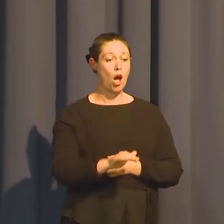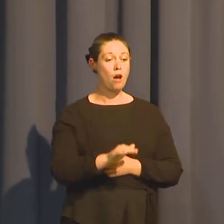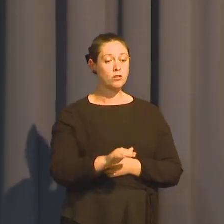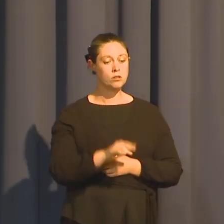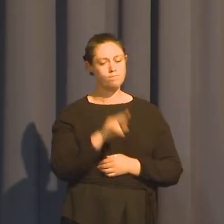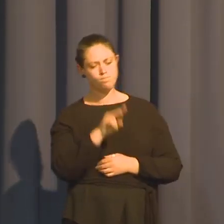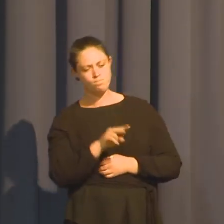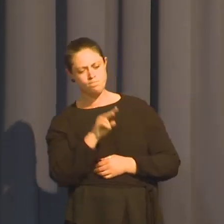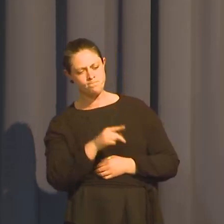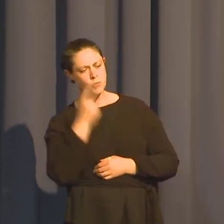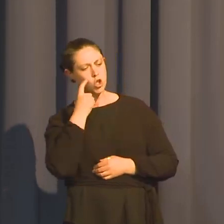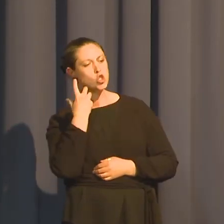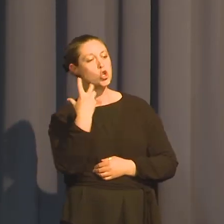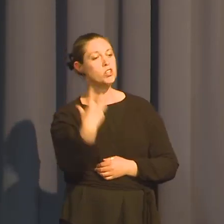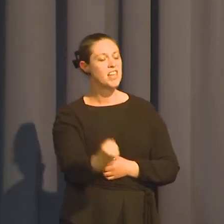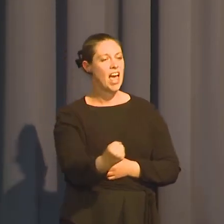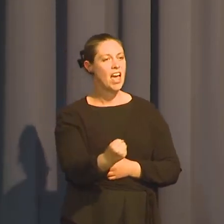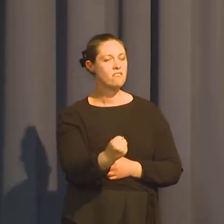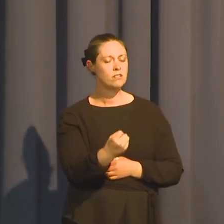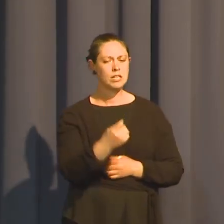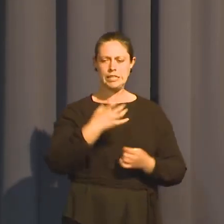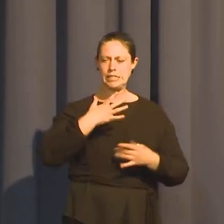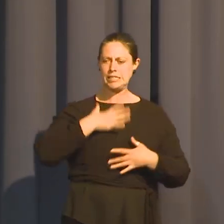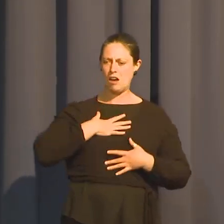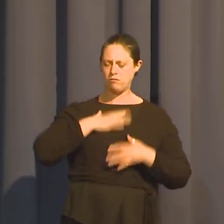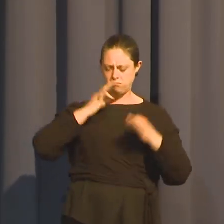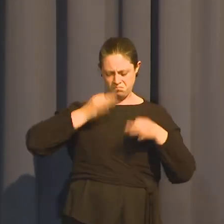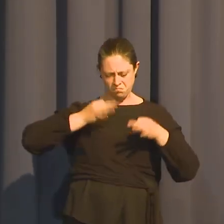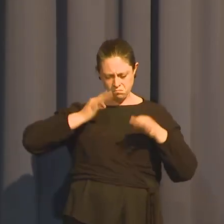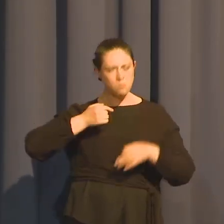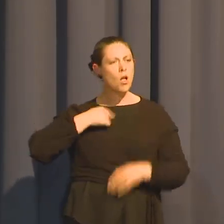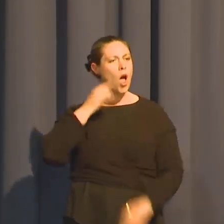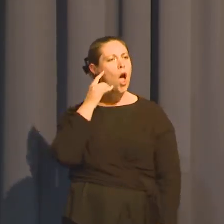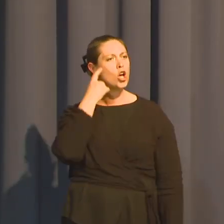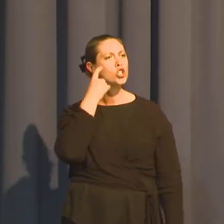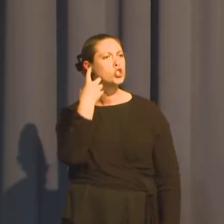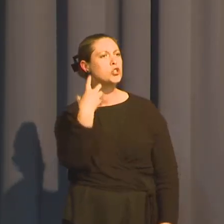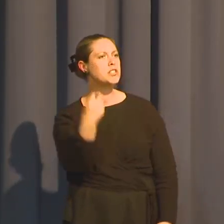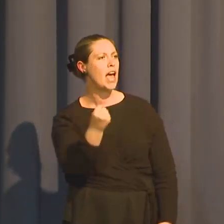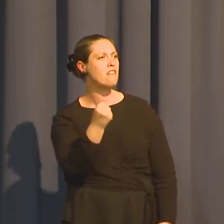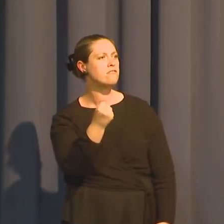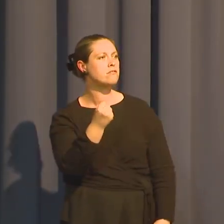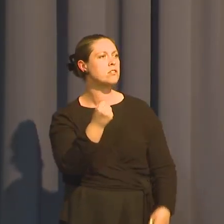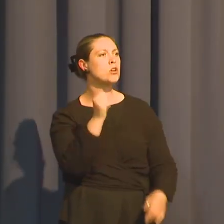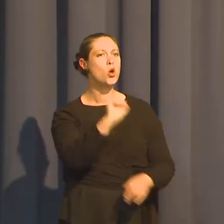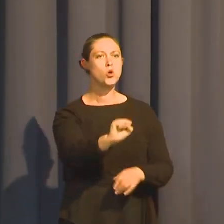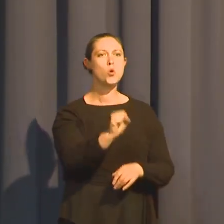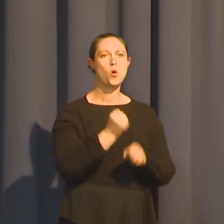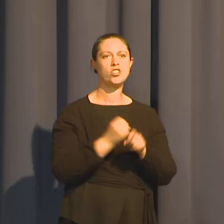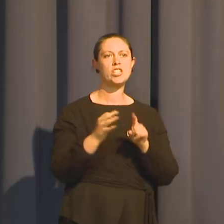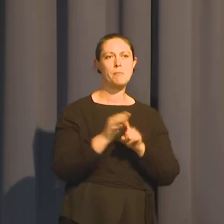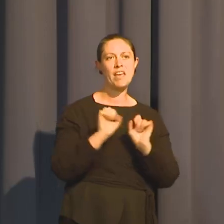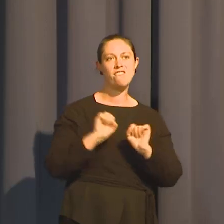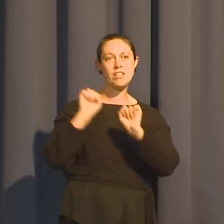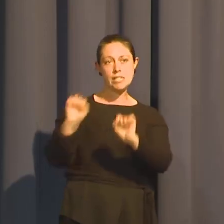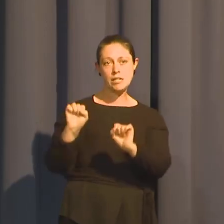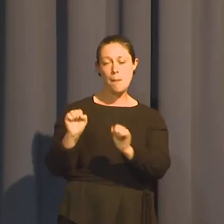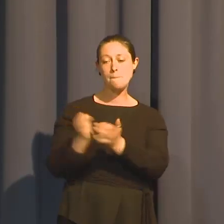yourself, please do visit your GPs and discuss those and have a full assessment.